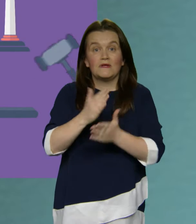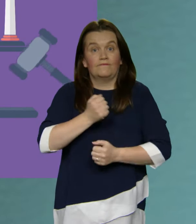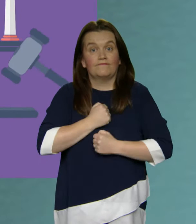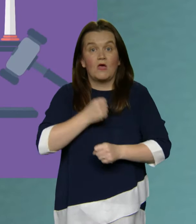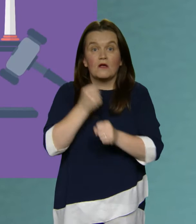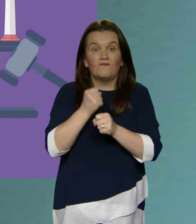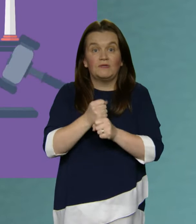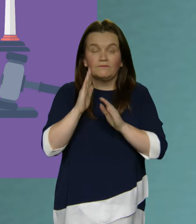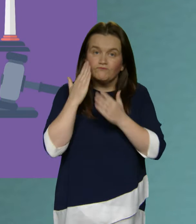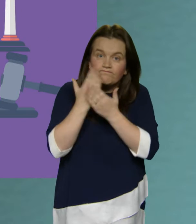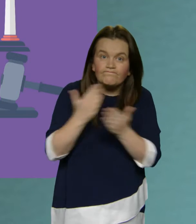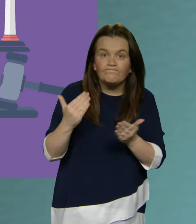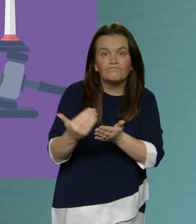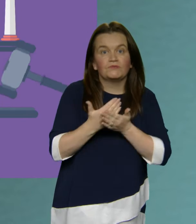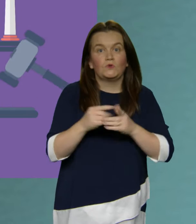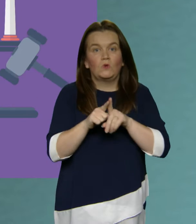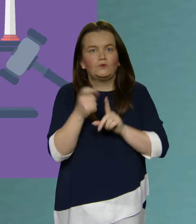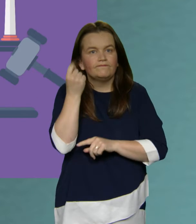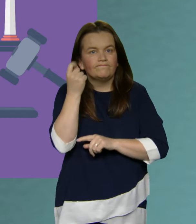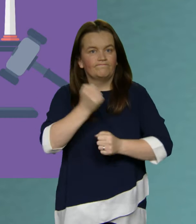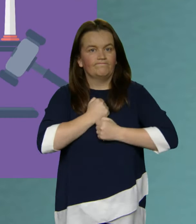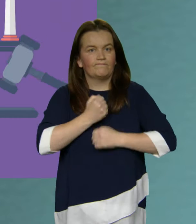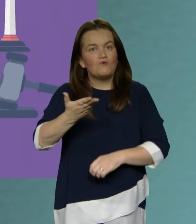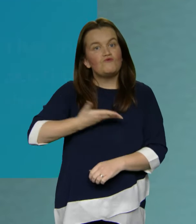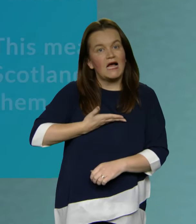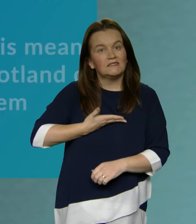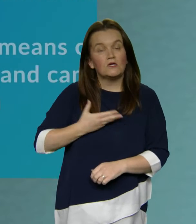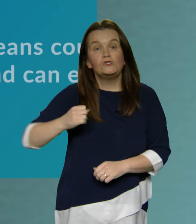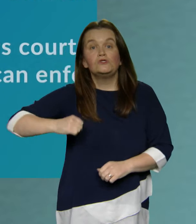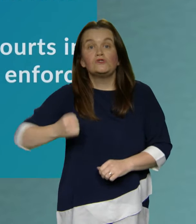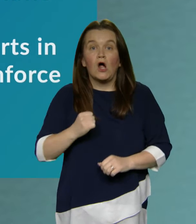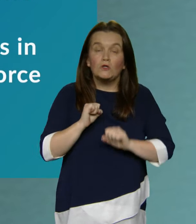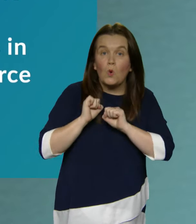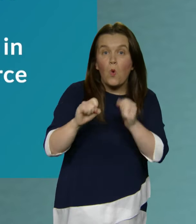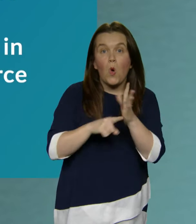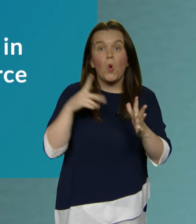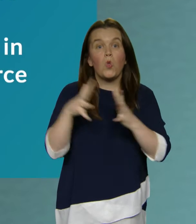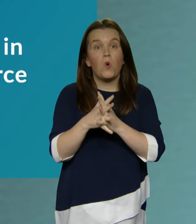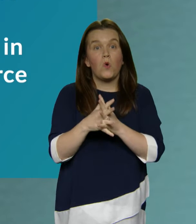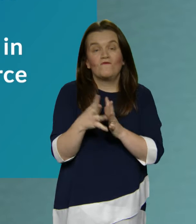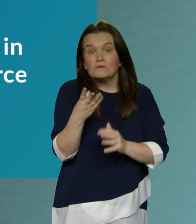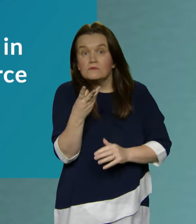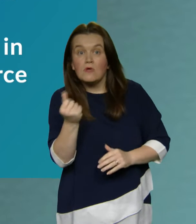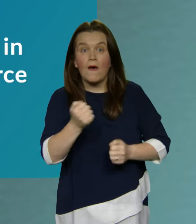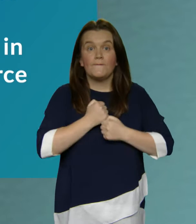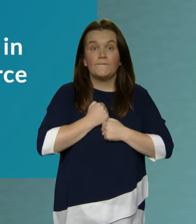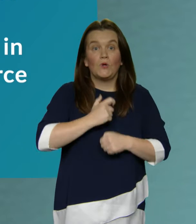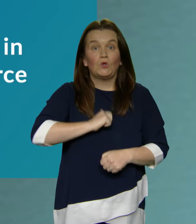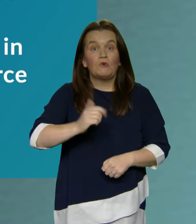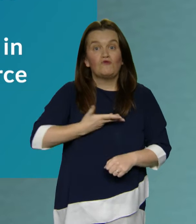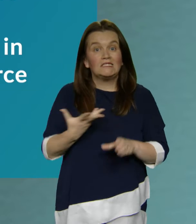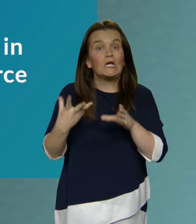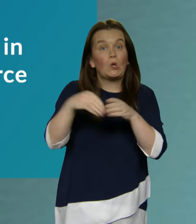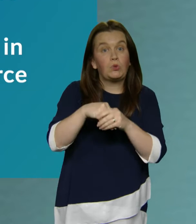must respect, protect and realise our rights. Some of our human rights are written directly into Scotland's own